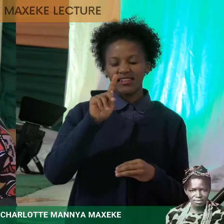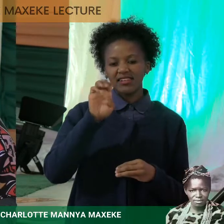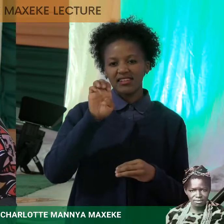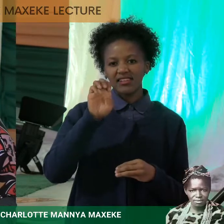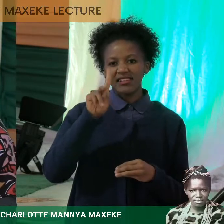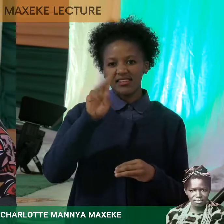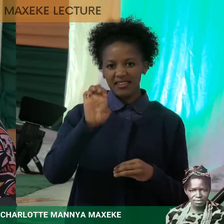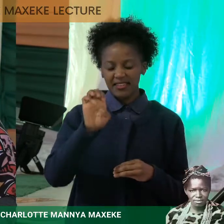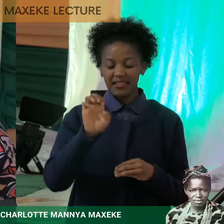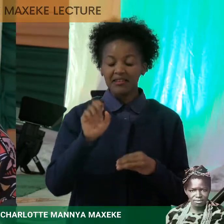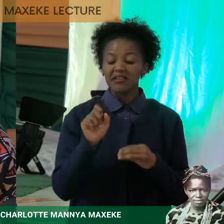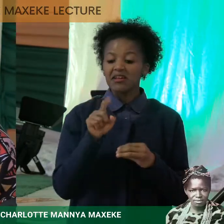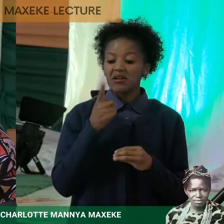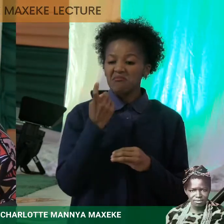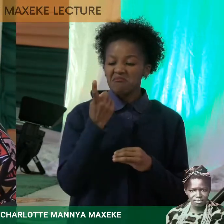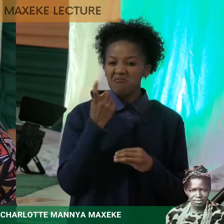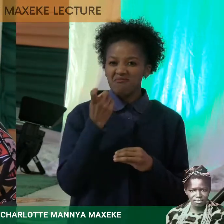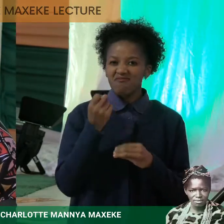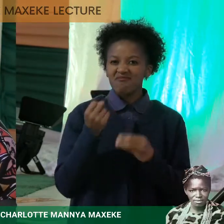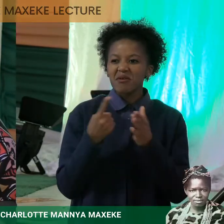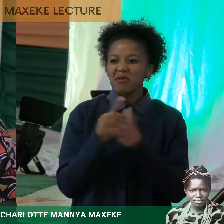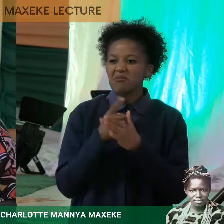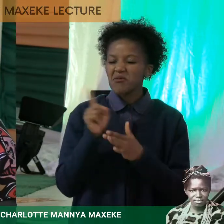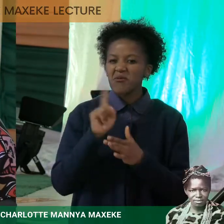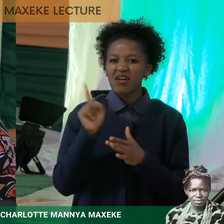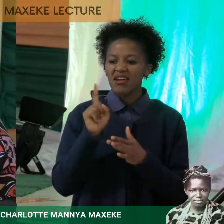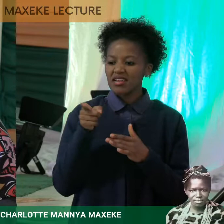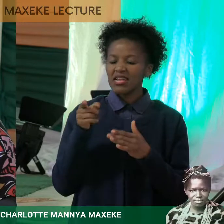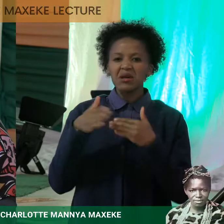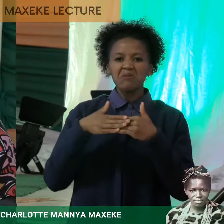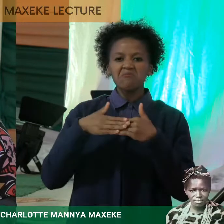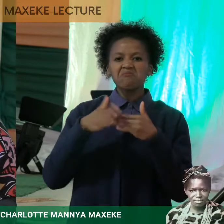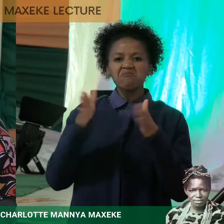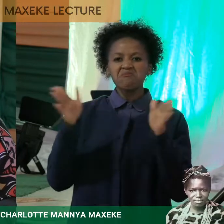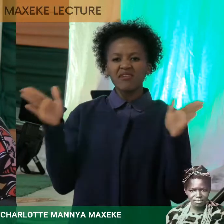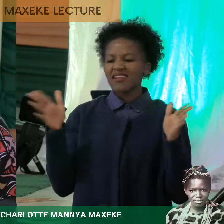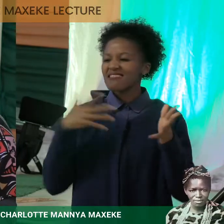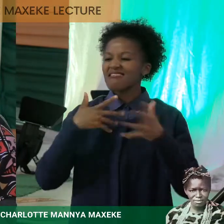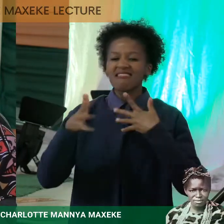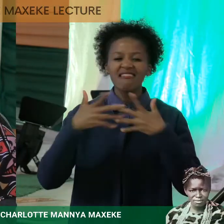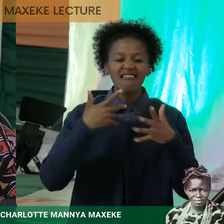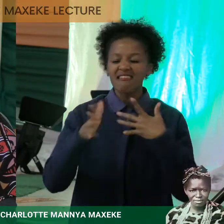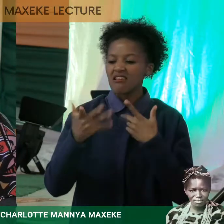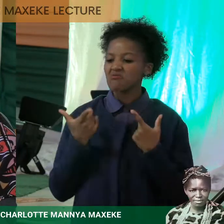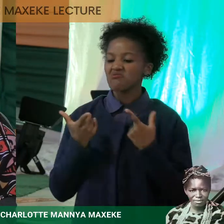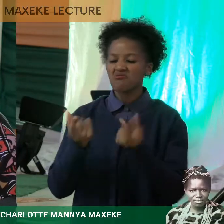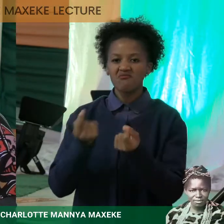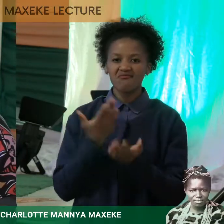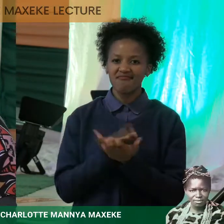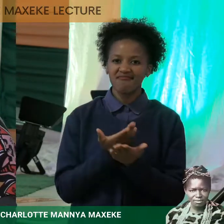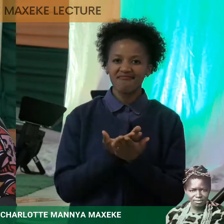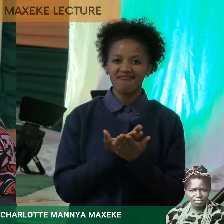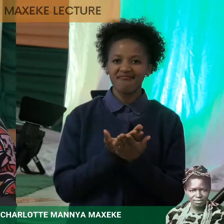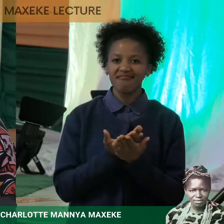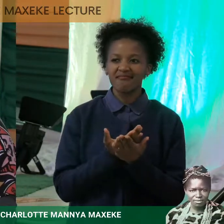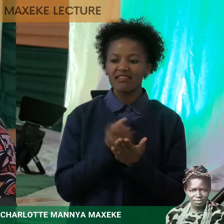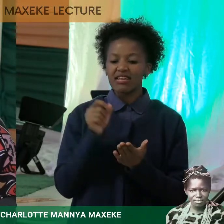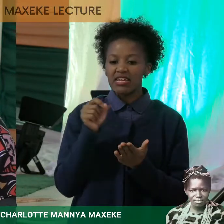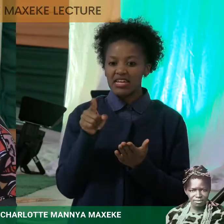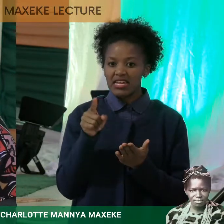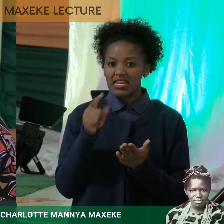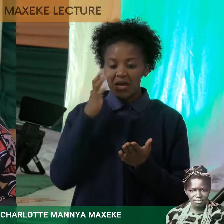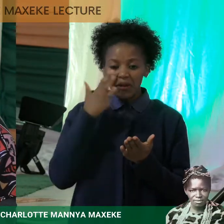self-evident is her versatility. Ebe into yonke xa efuna uba yiyo. This is evidenced by the